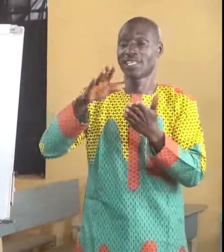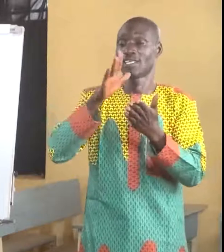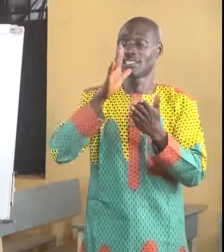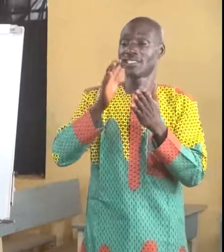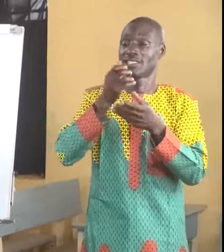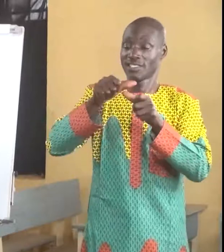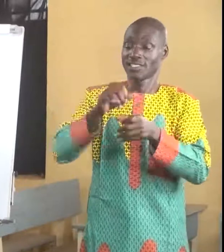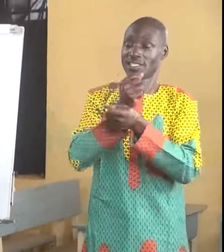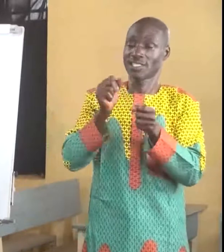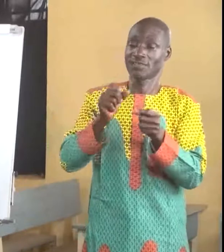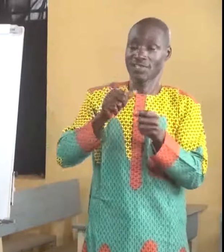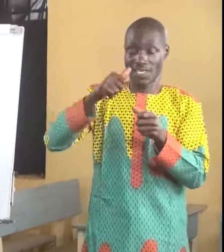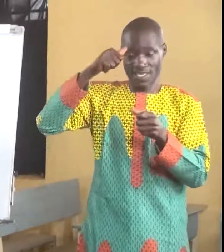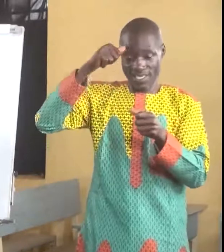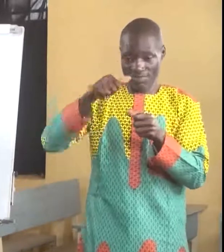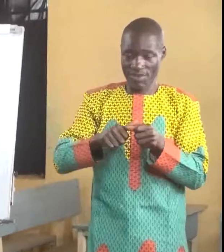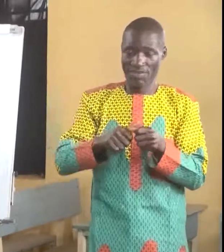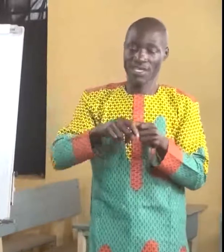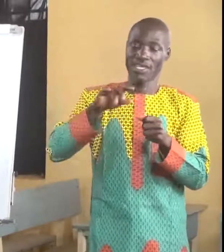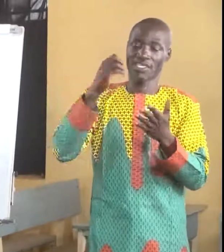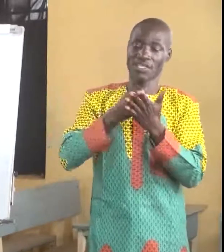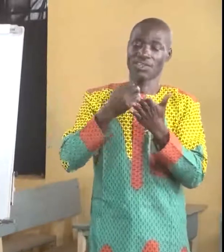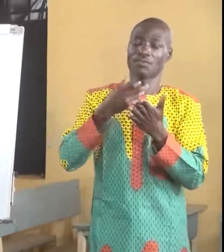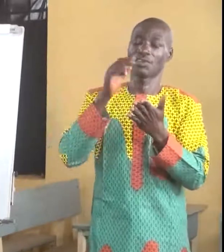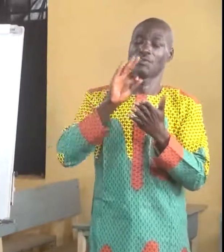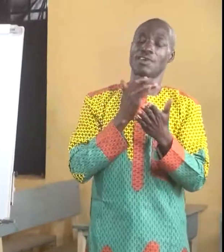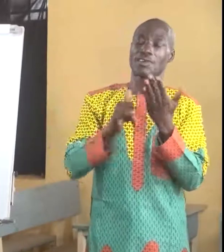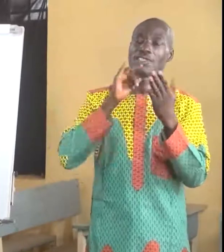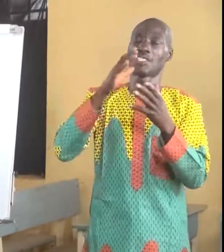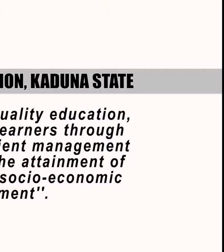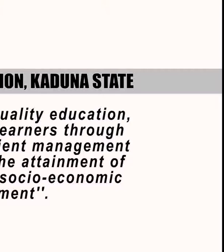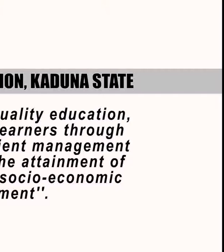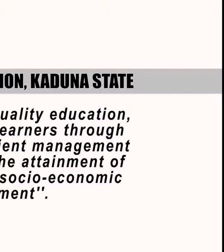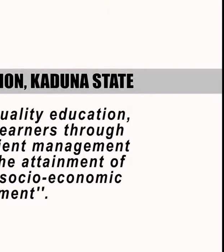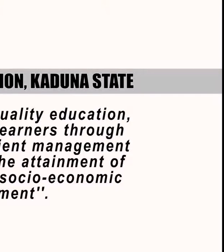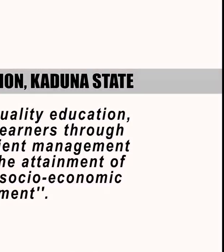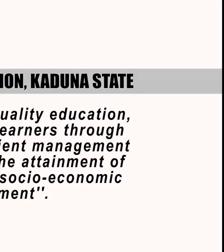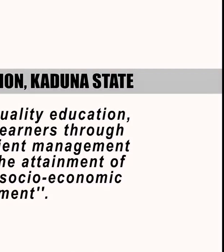this country. And remember, the economy of this country is at our hands. Thank you and God bless you.